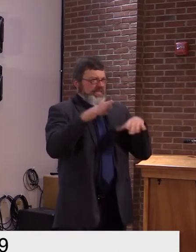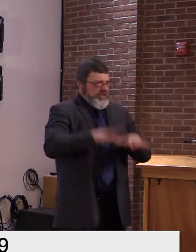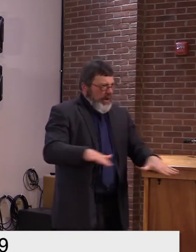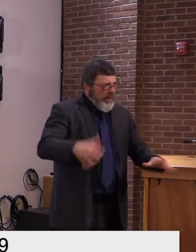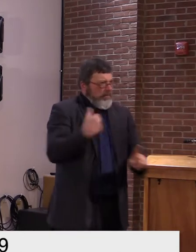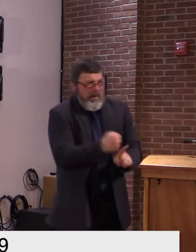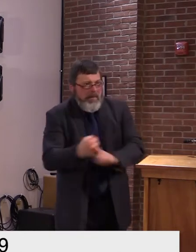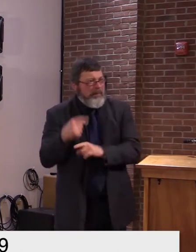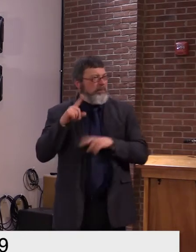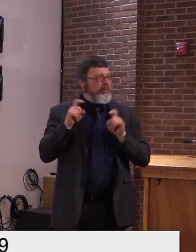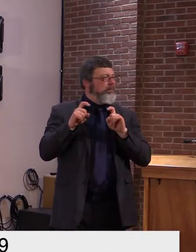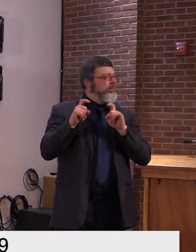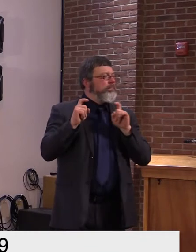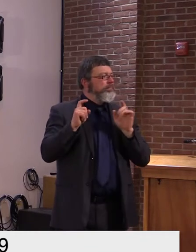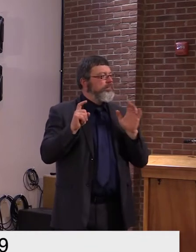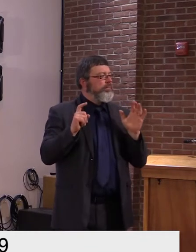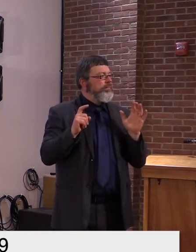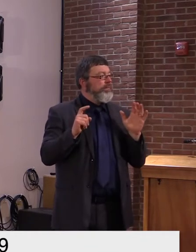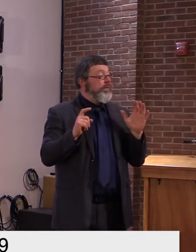more severe disease.